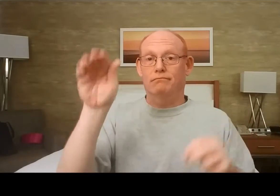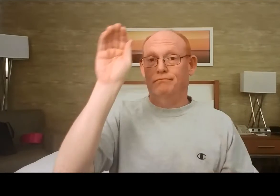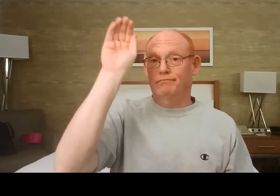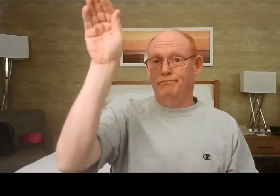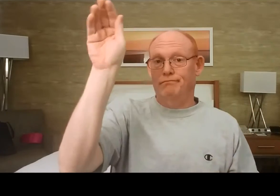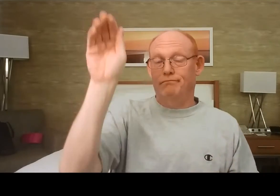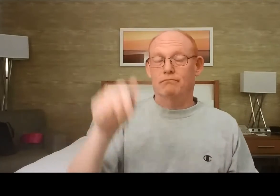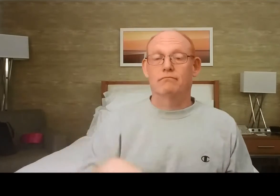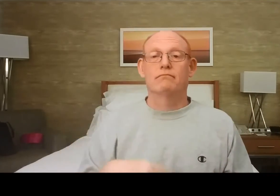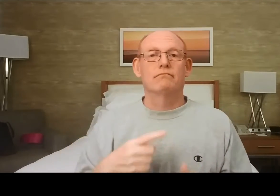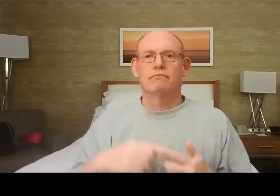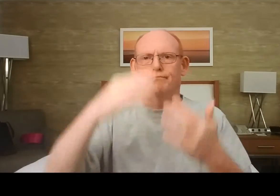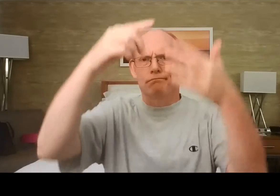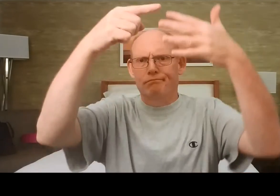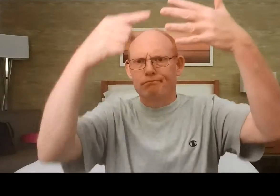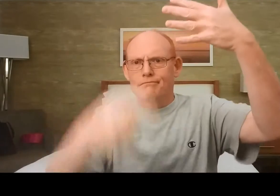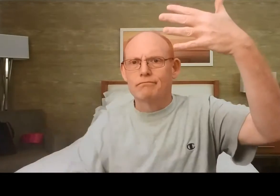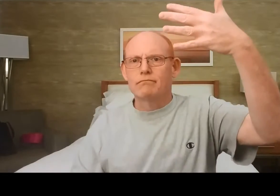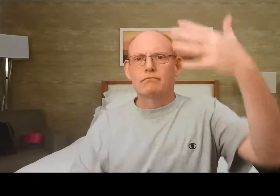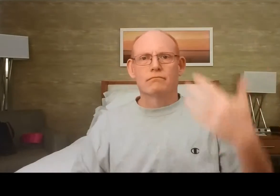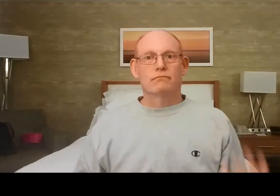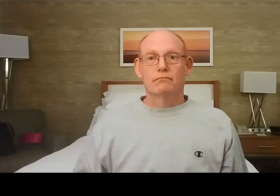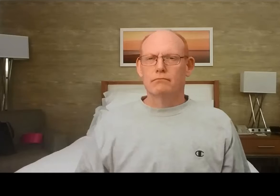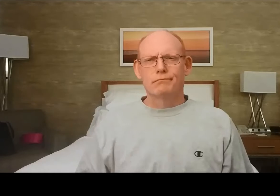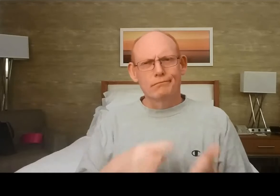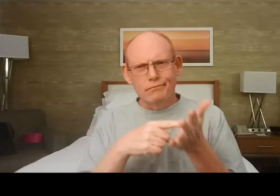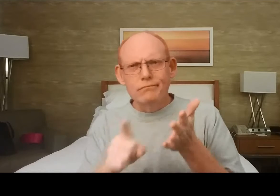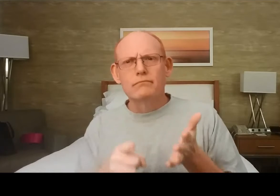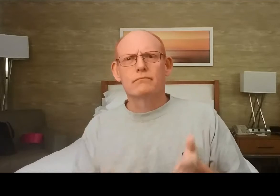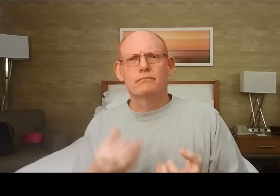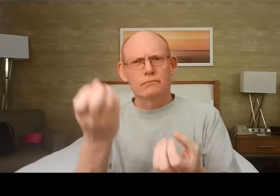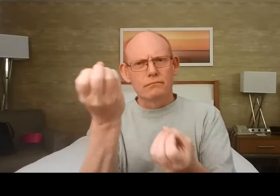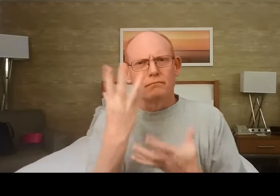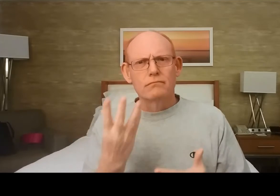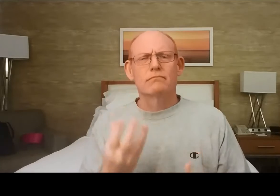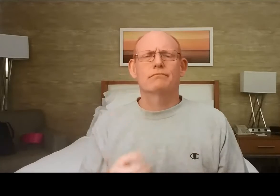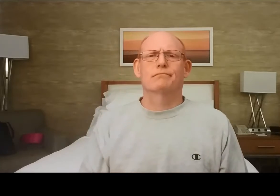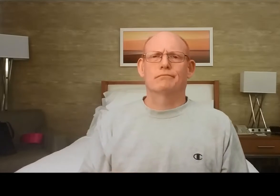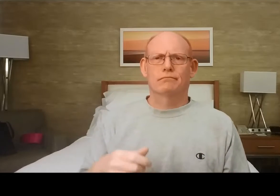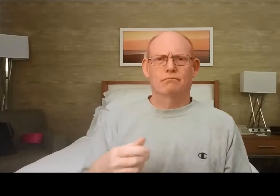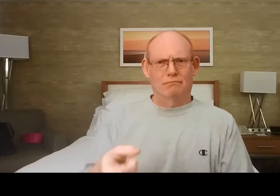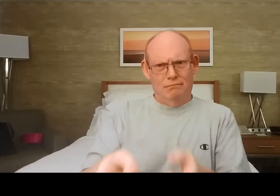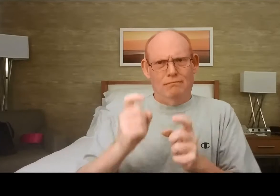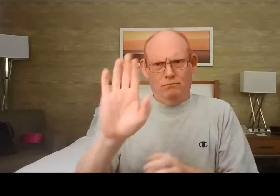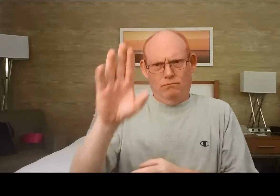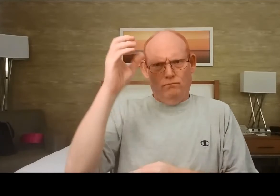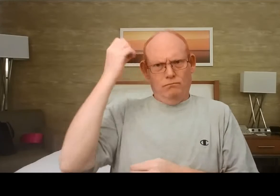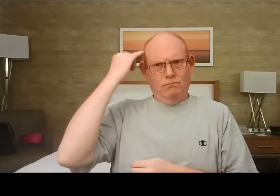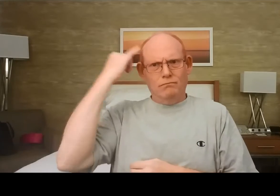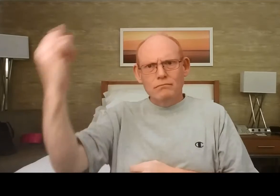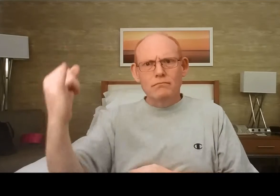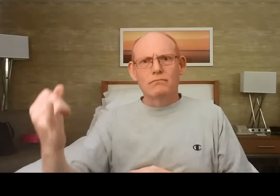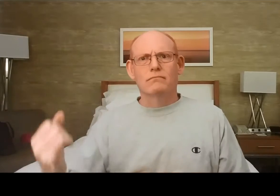there. And it said the one that says issues. Click that. Check out some of my ideas. Let me know what you